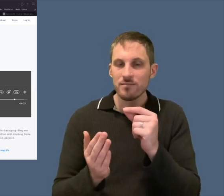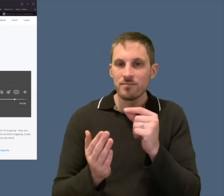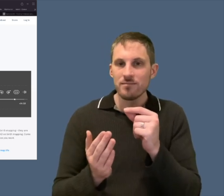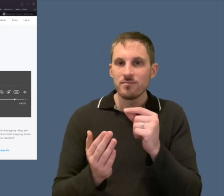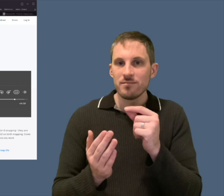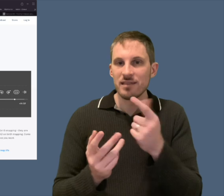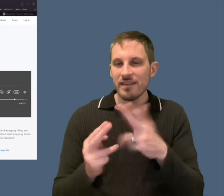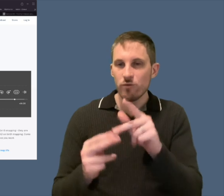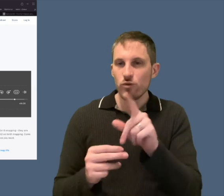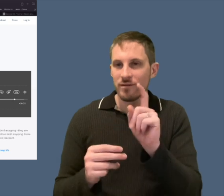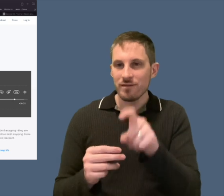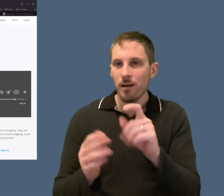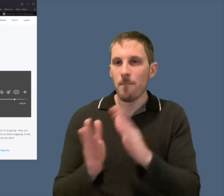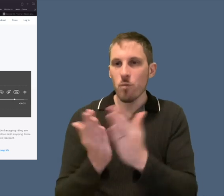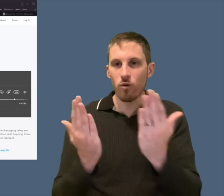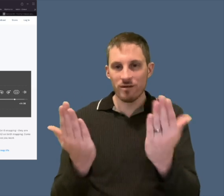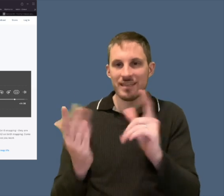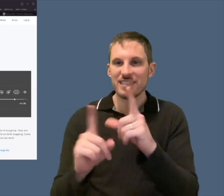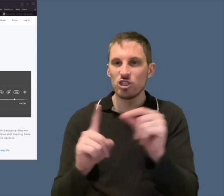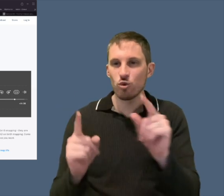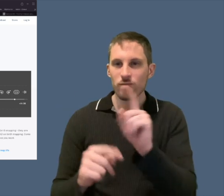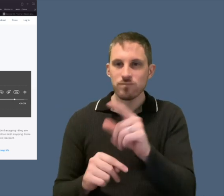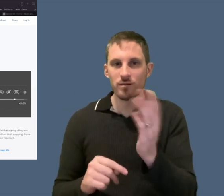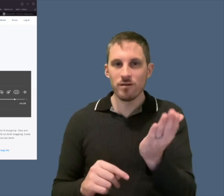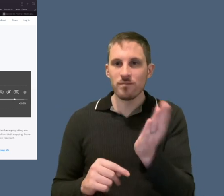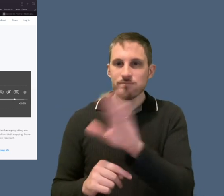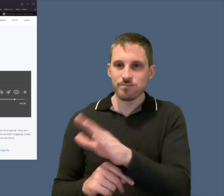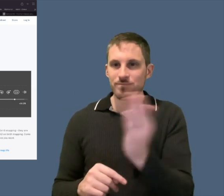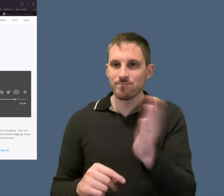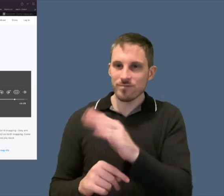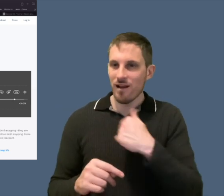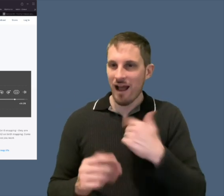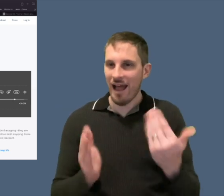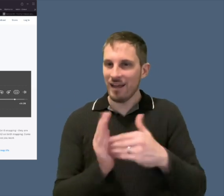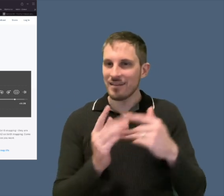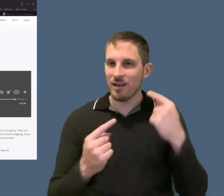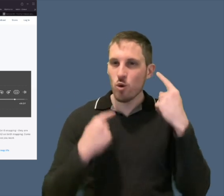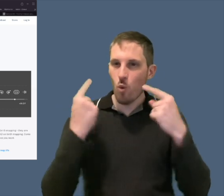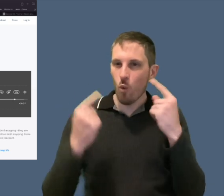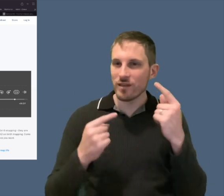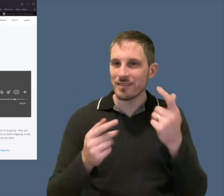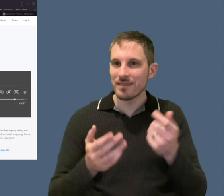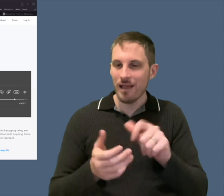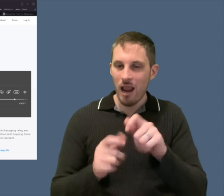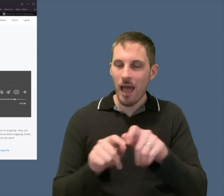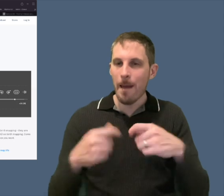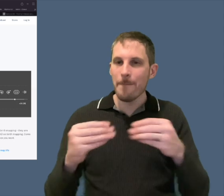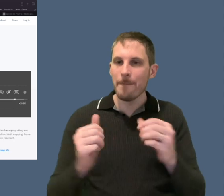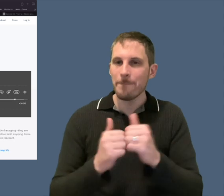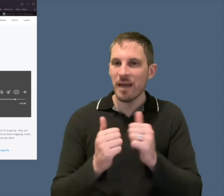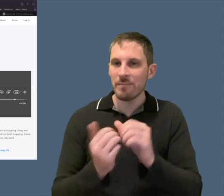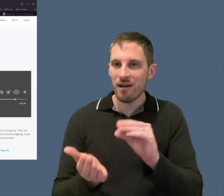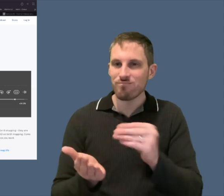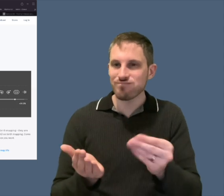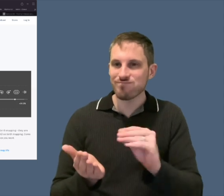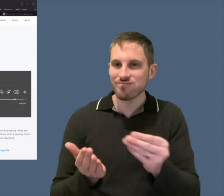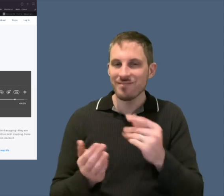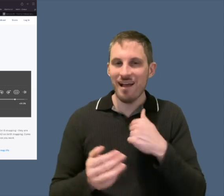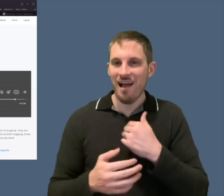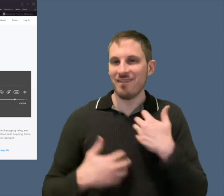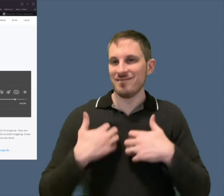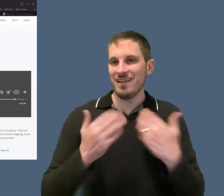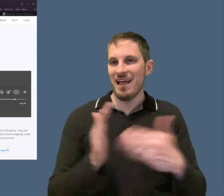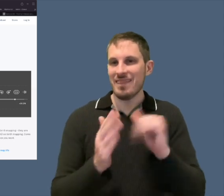turning noises, which I was so excited about. I like my books on a shelf where I can actually flick through them. So I was